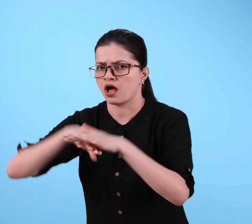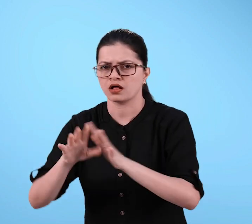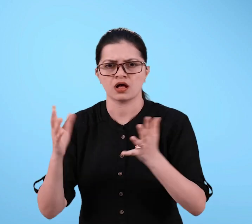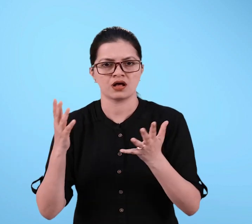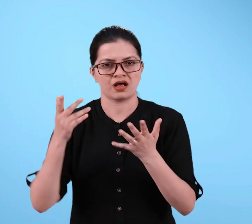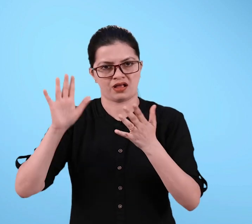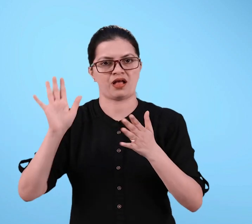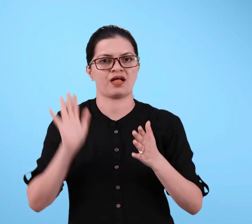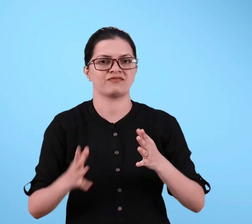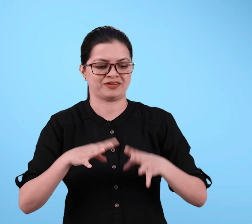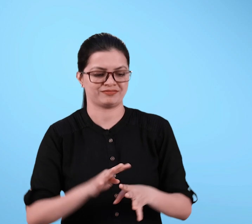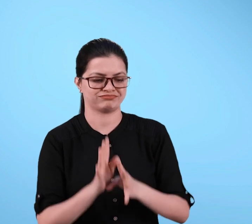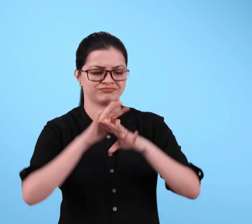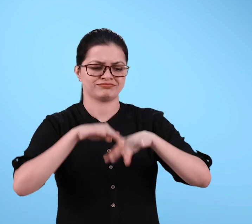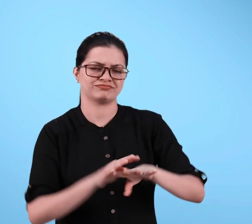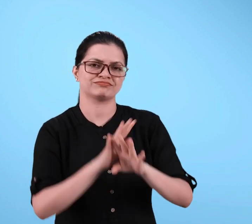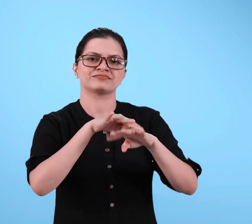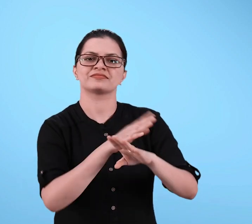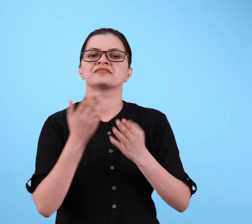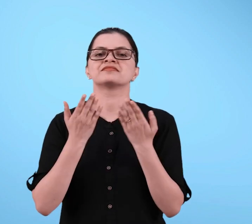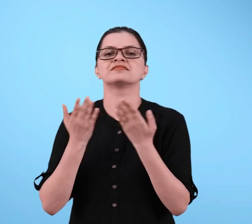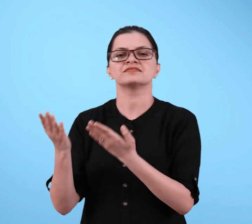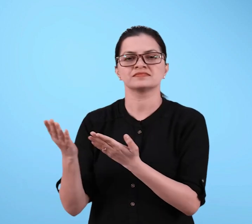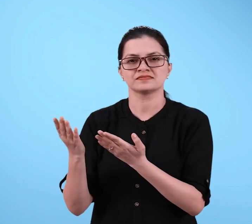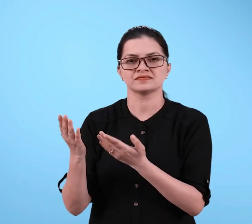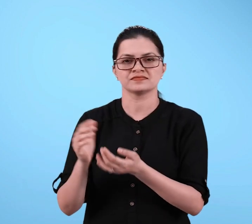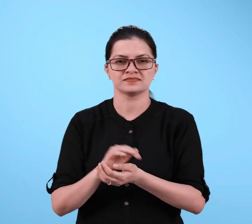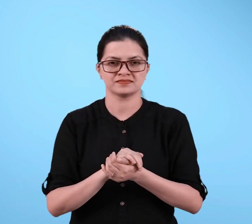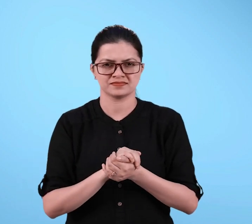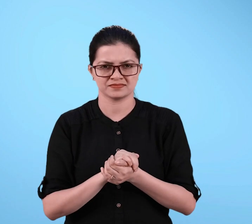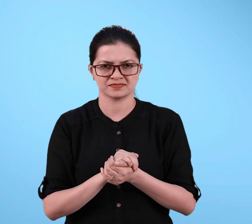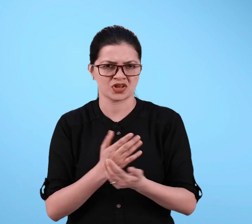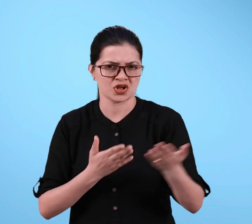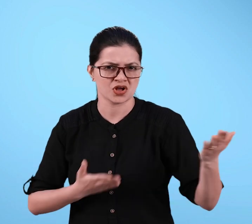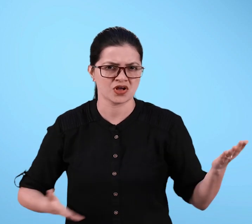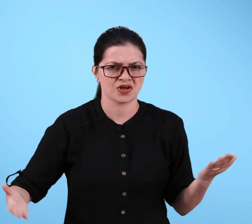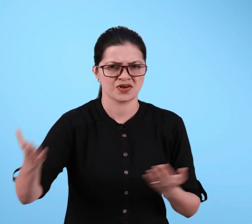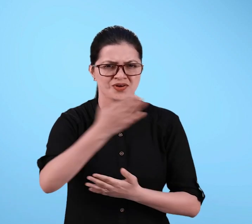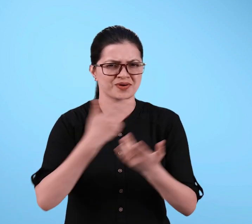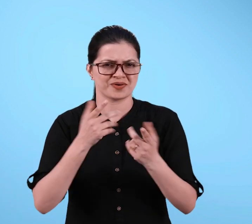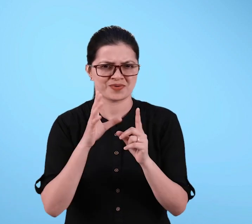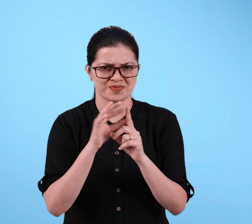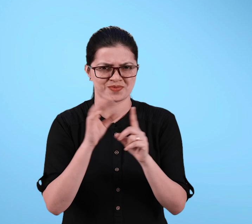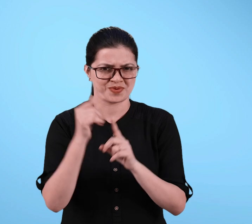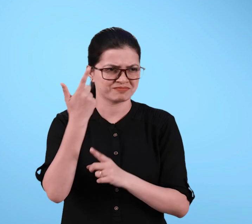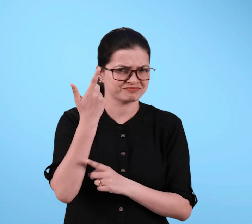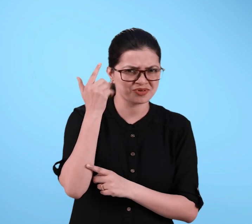5. You can do an activity to identify the yarn. 5. You can do an activity